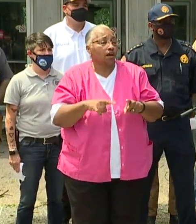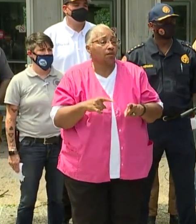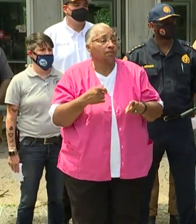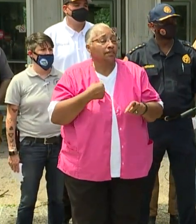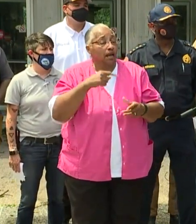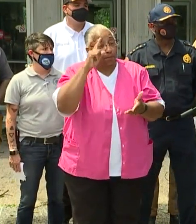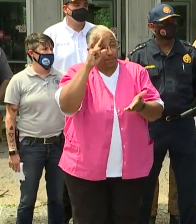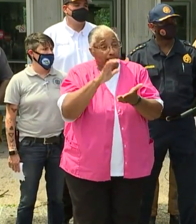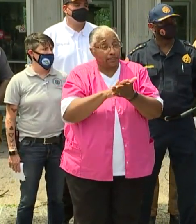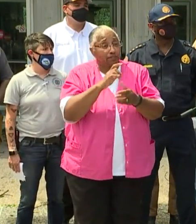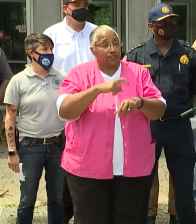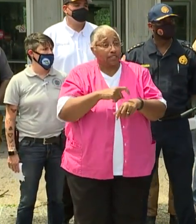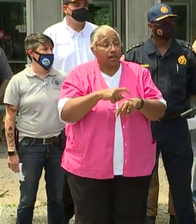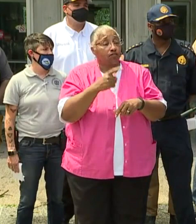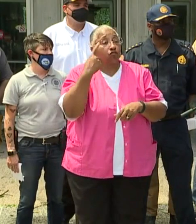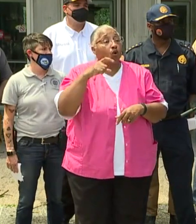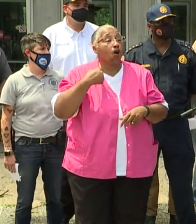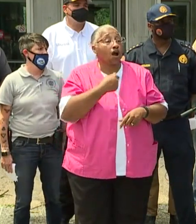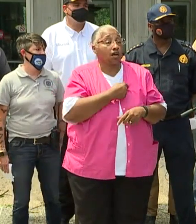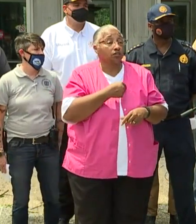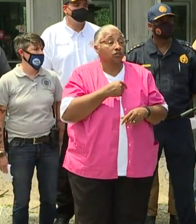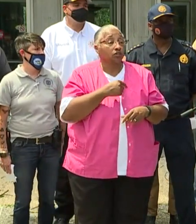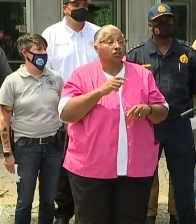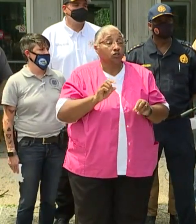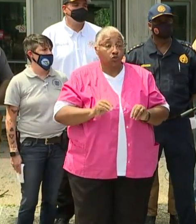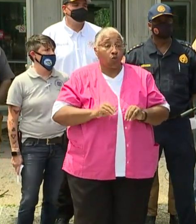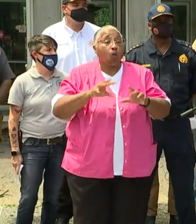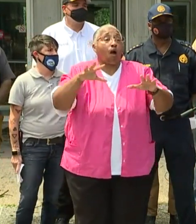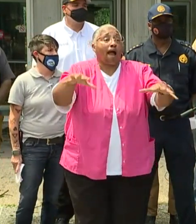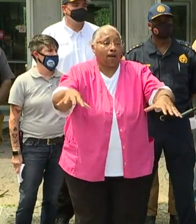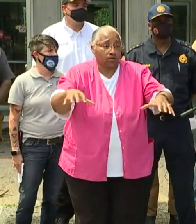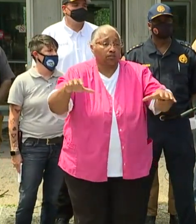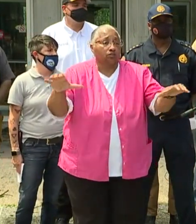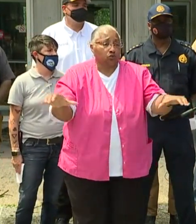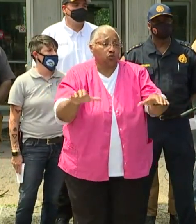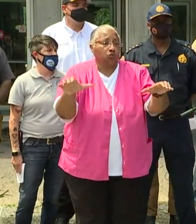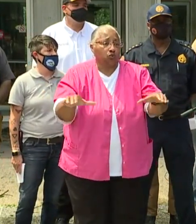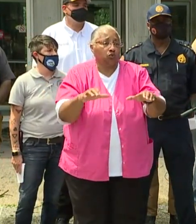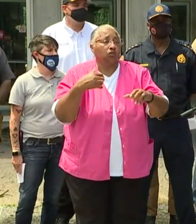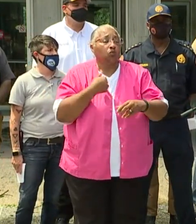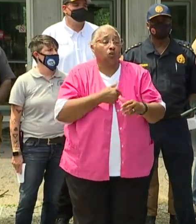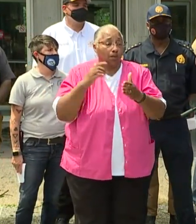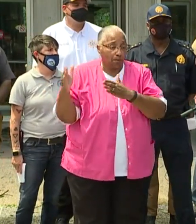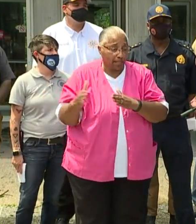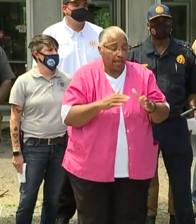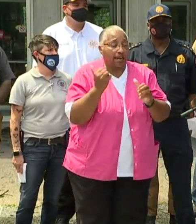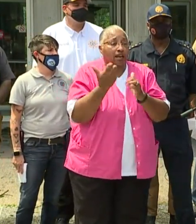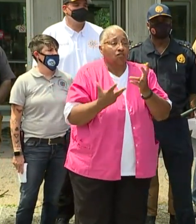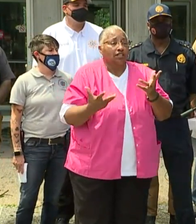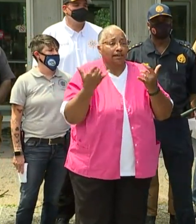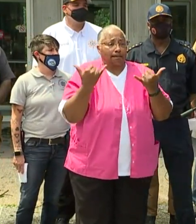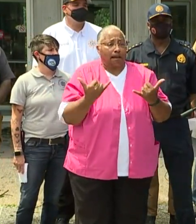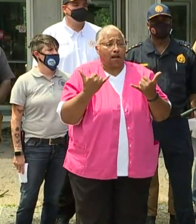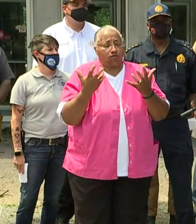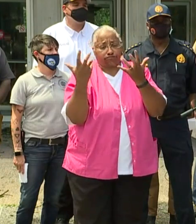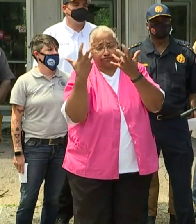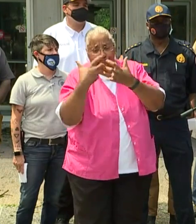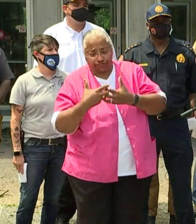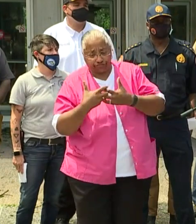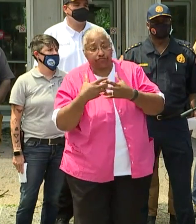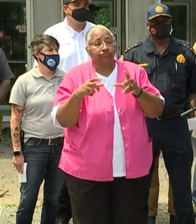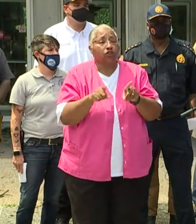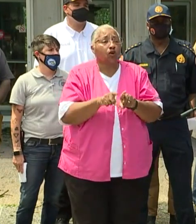those assets in neighborhoods. But again, more to come. We're planning this out now. We were also planning